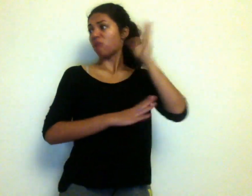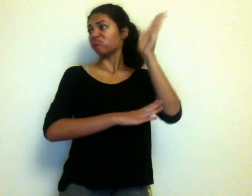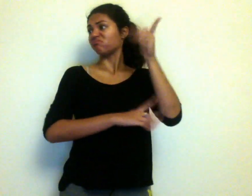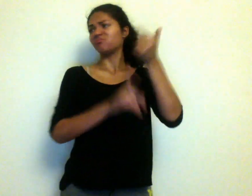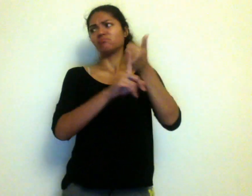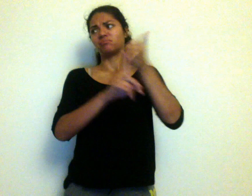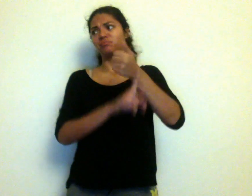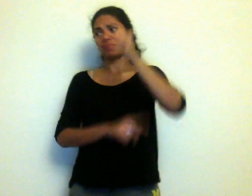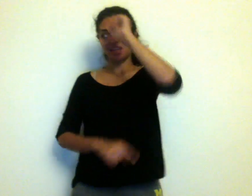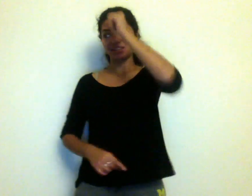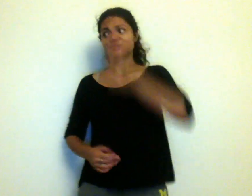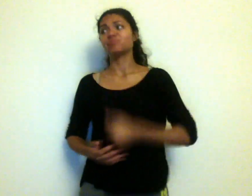That shocked me.